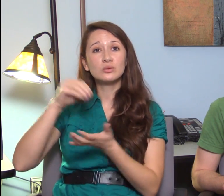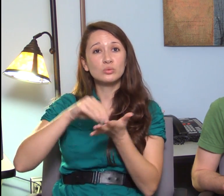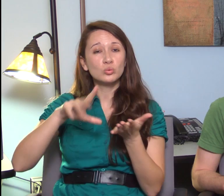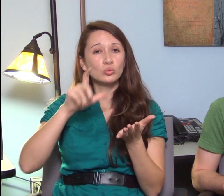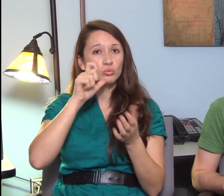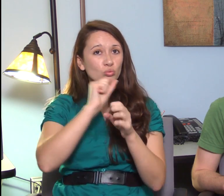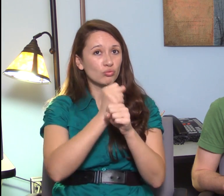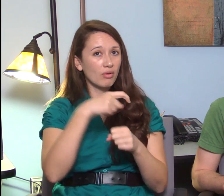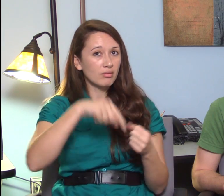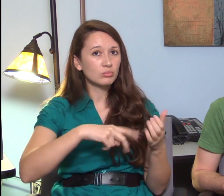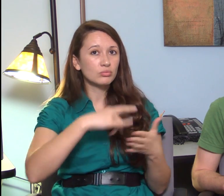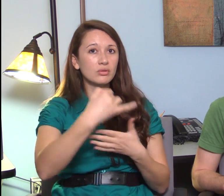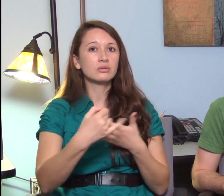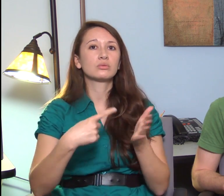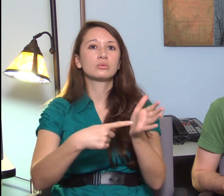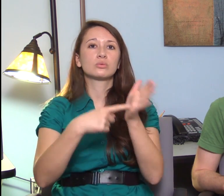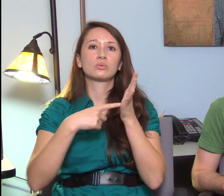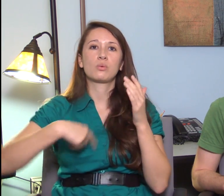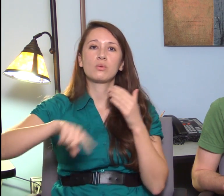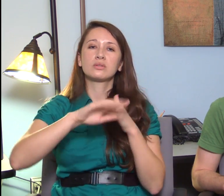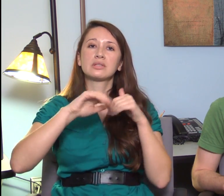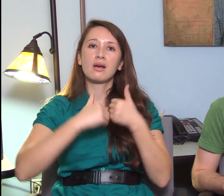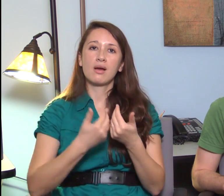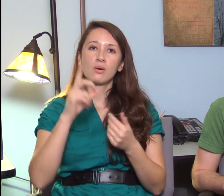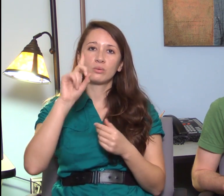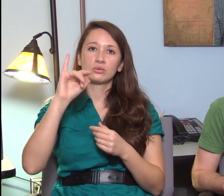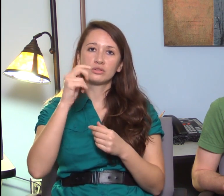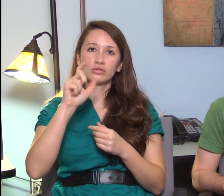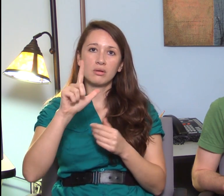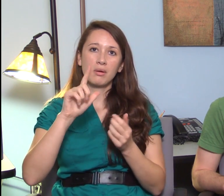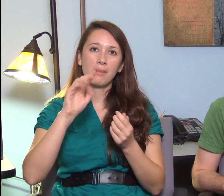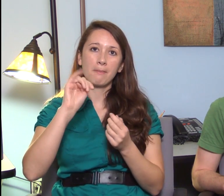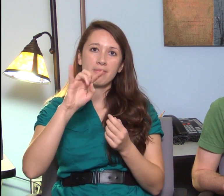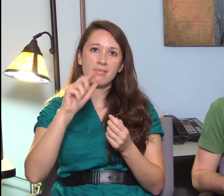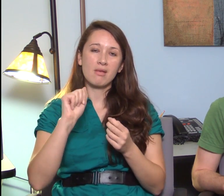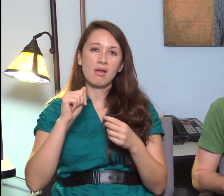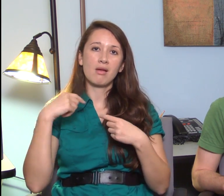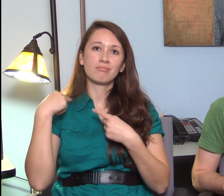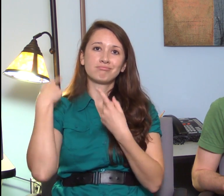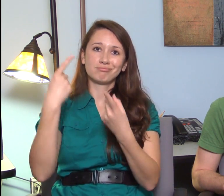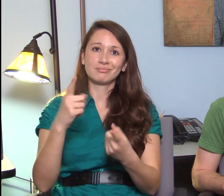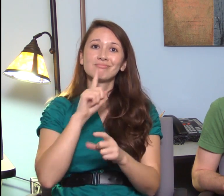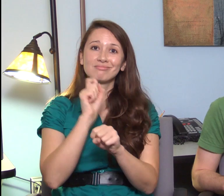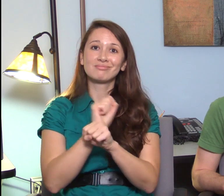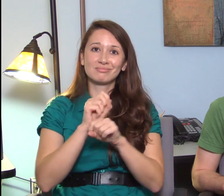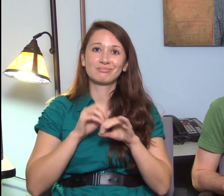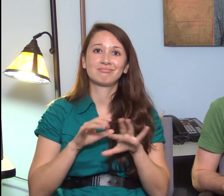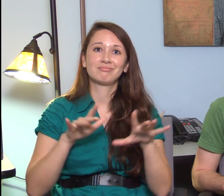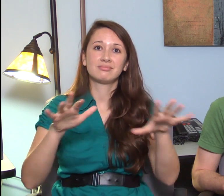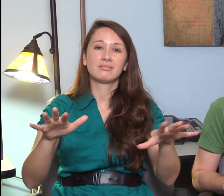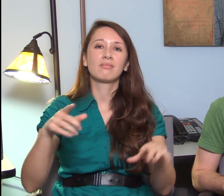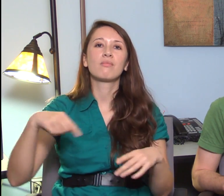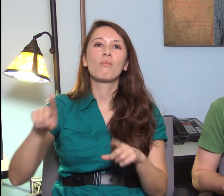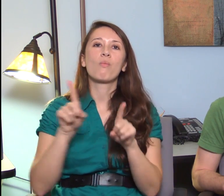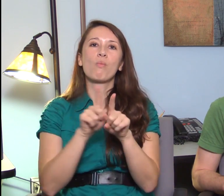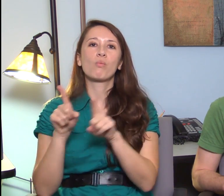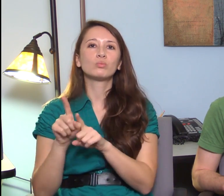Although the 17 students who created this project show us how digital media has and is proliferating,